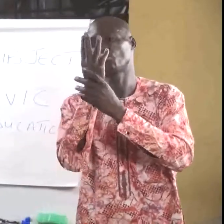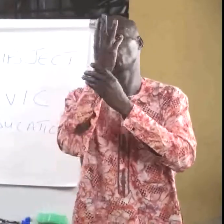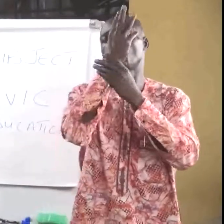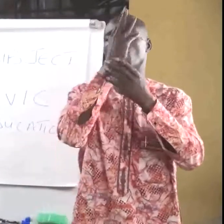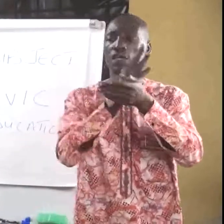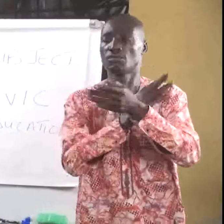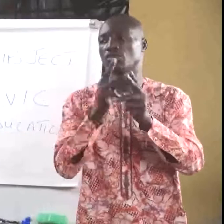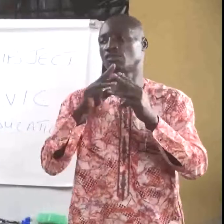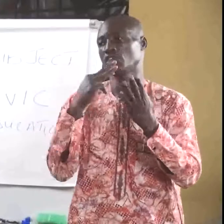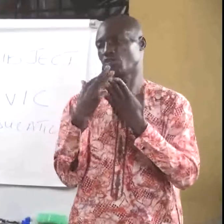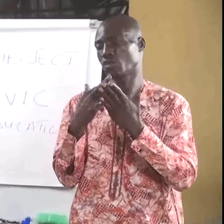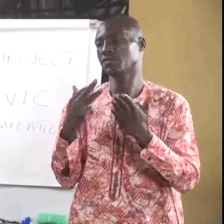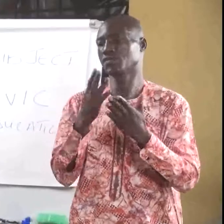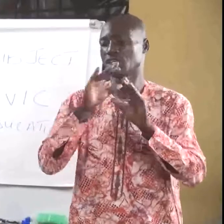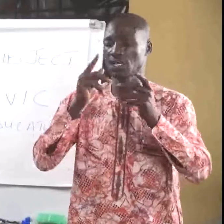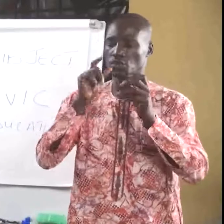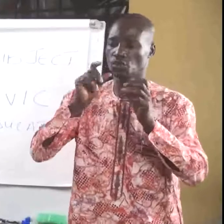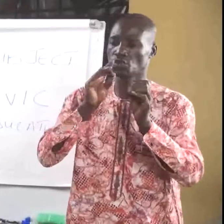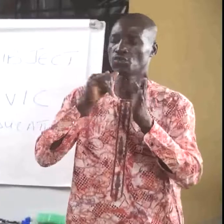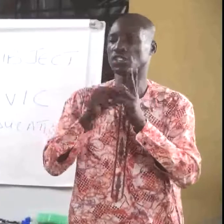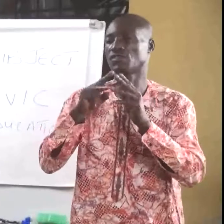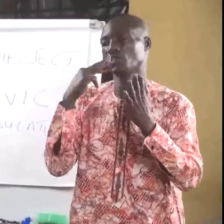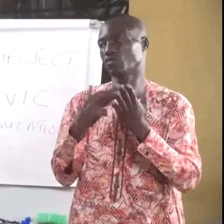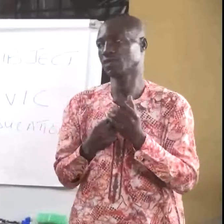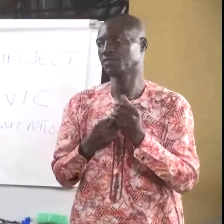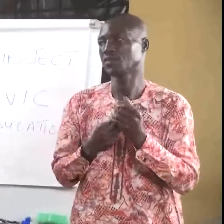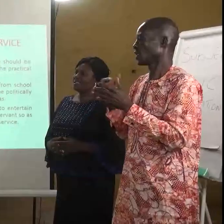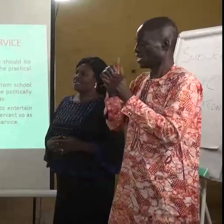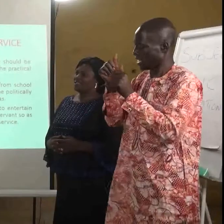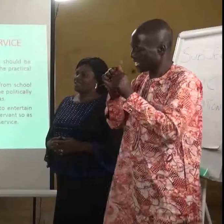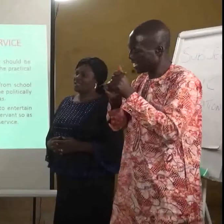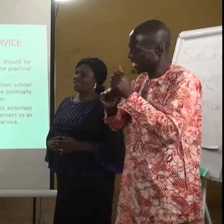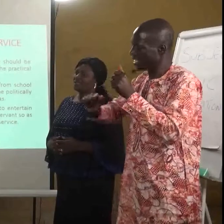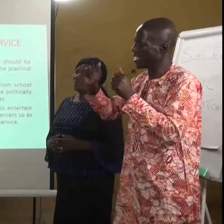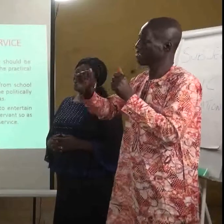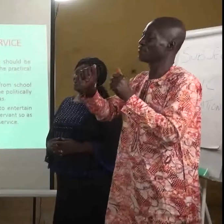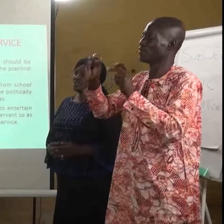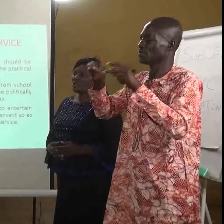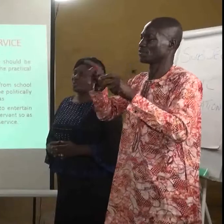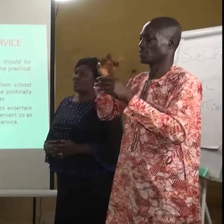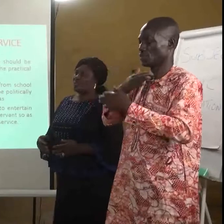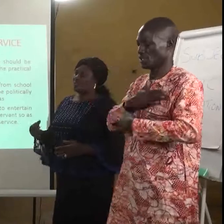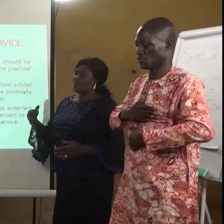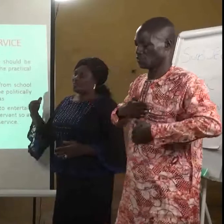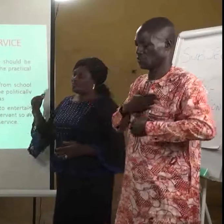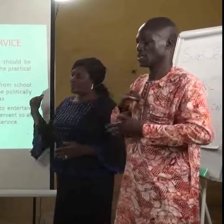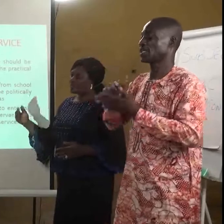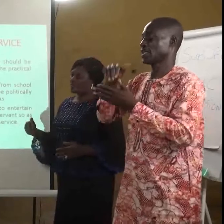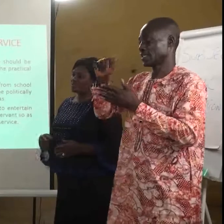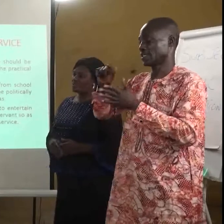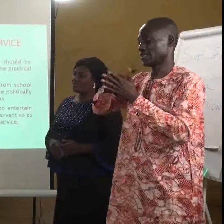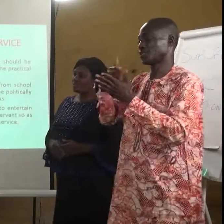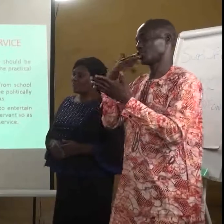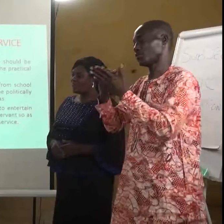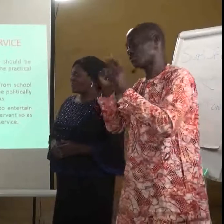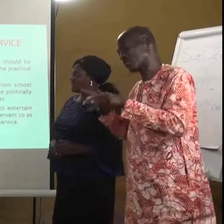to do and how you are supposed to do. And with that, every citizen in the society will enjoy the